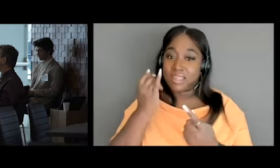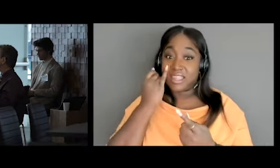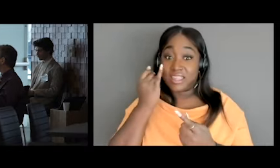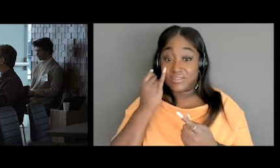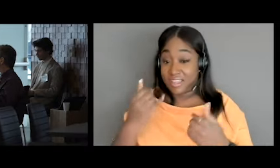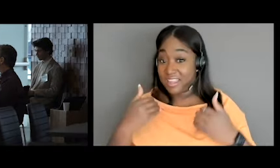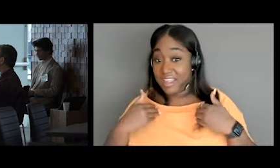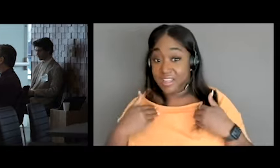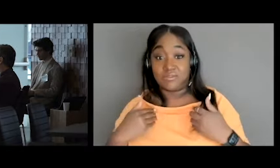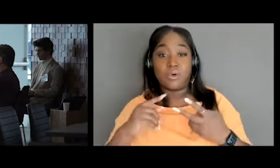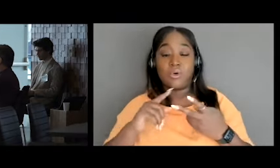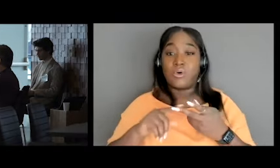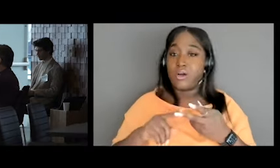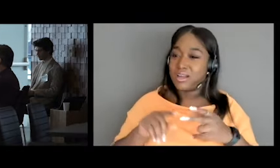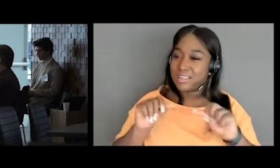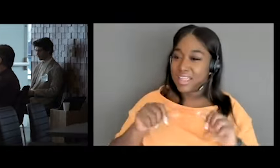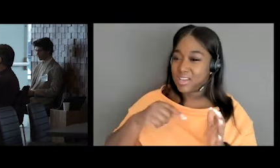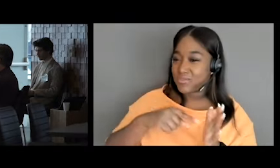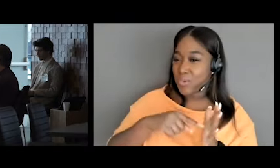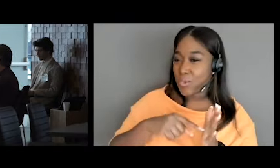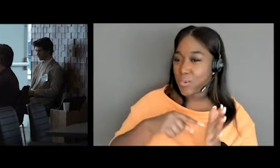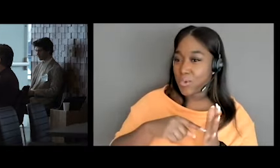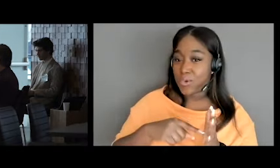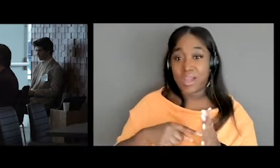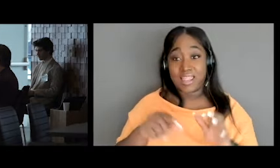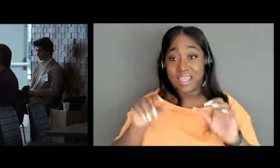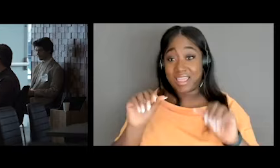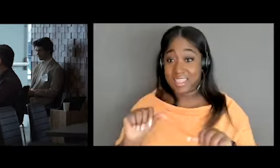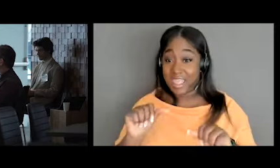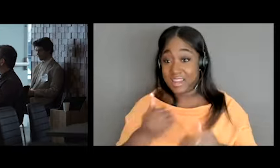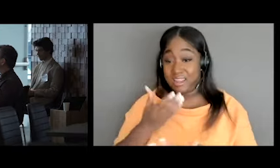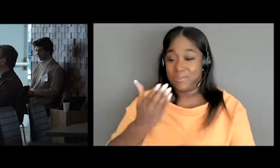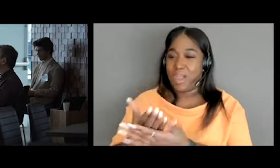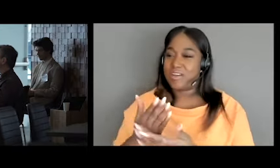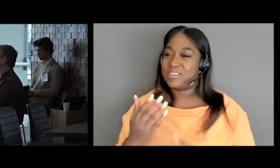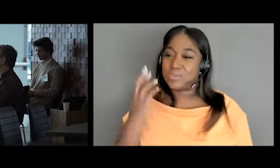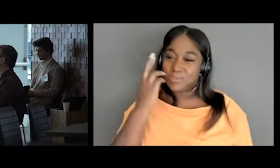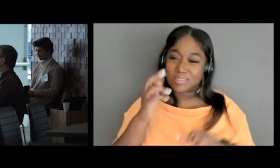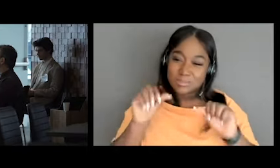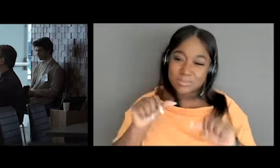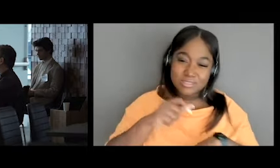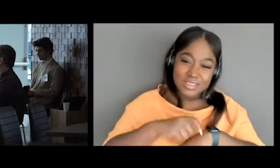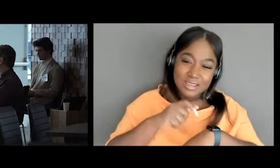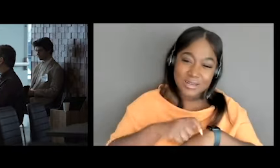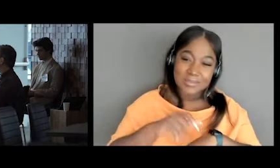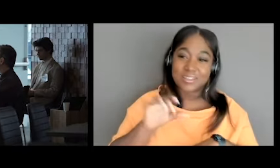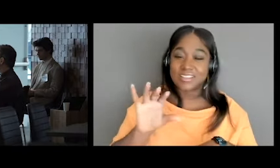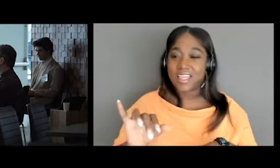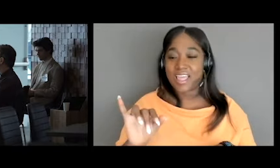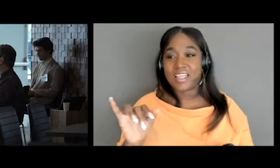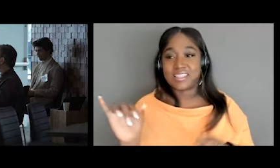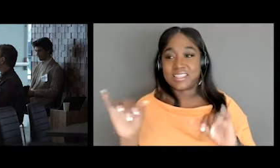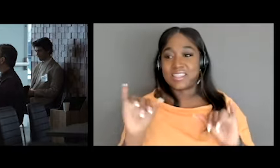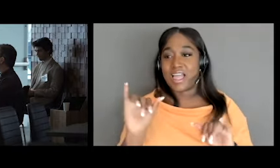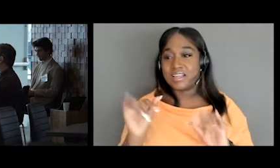I get at a rational time to the places that I would like to go, which kind of goes to what we heard. Can I go to the club? Yeah, it's only once every 2